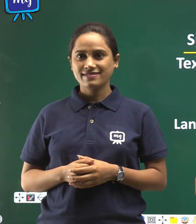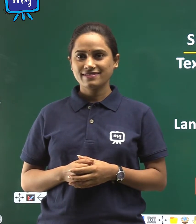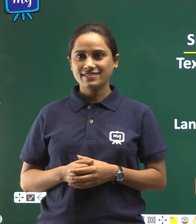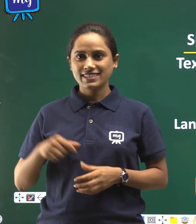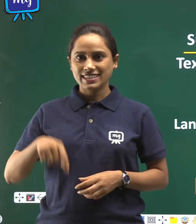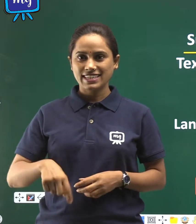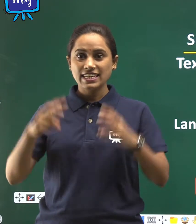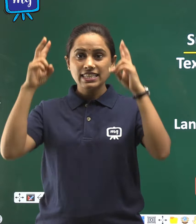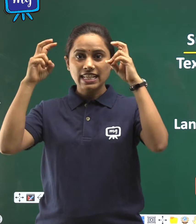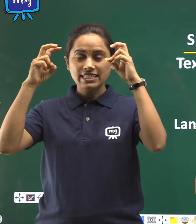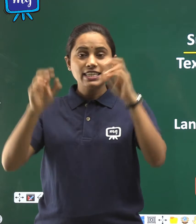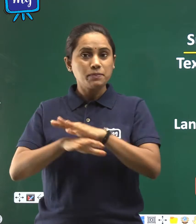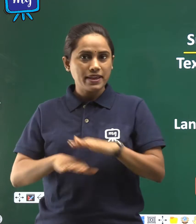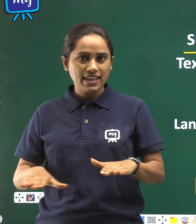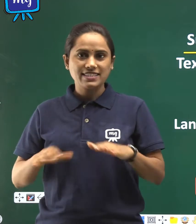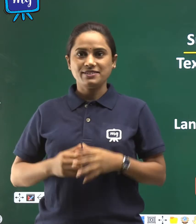This lesson is based